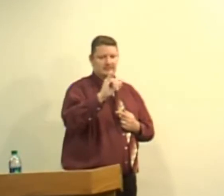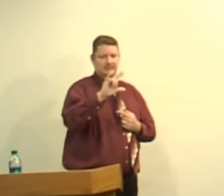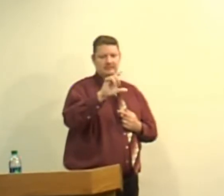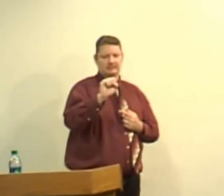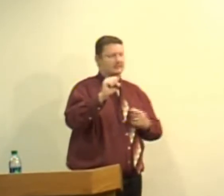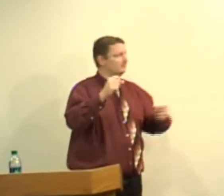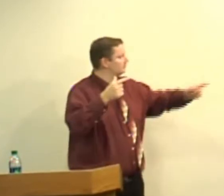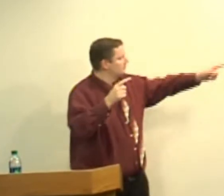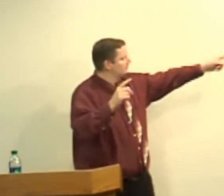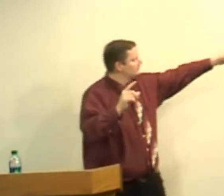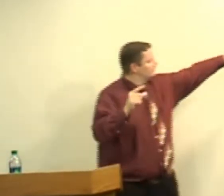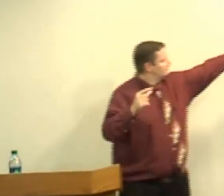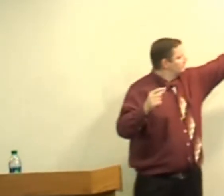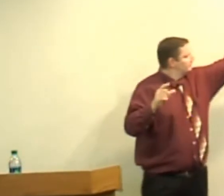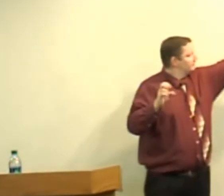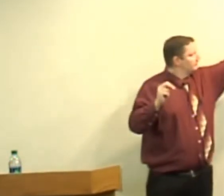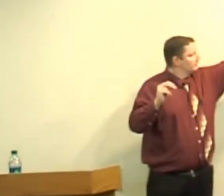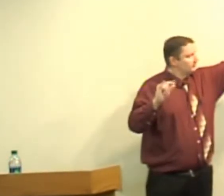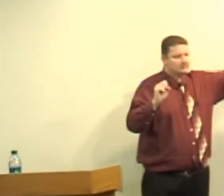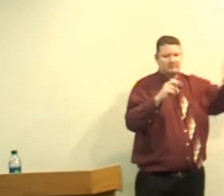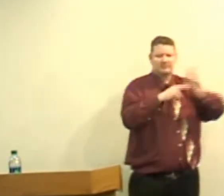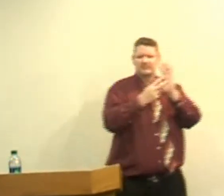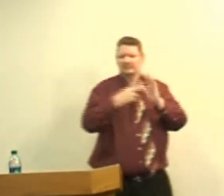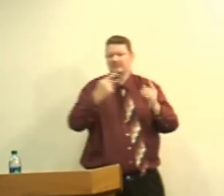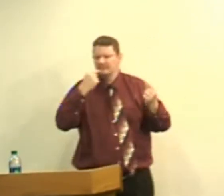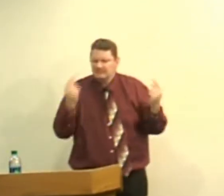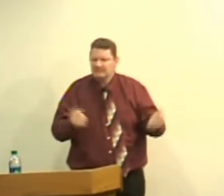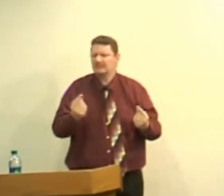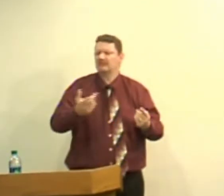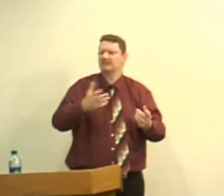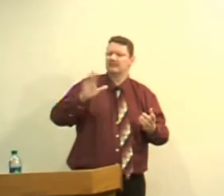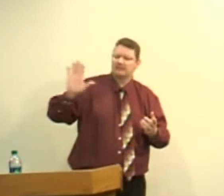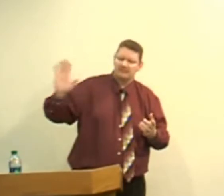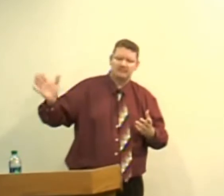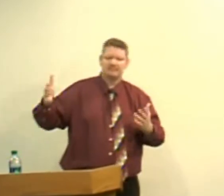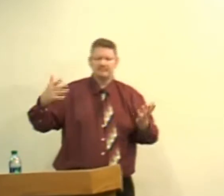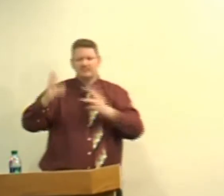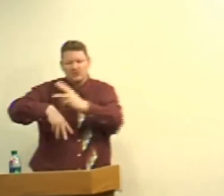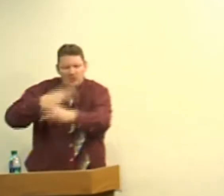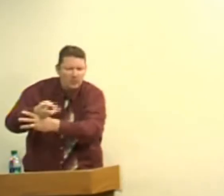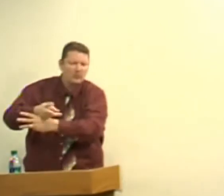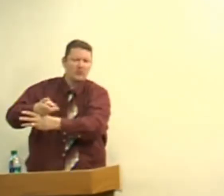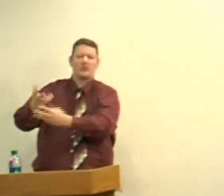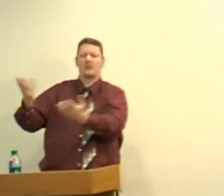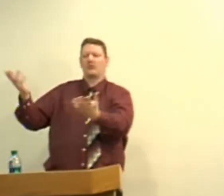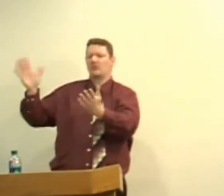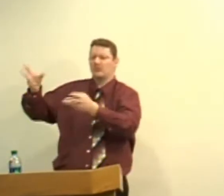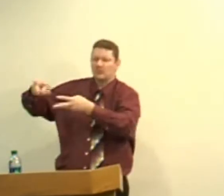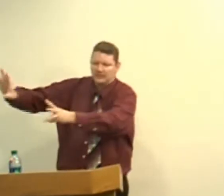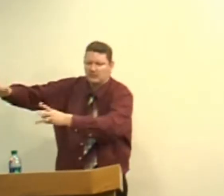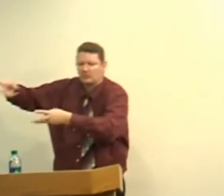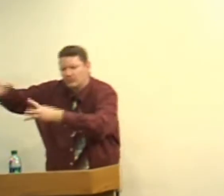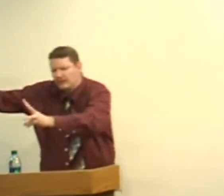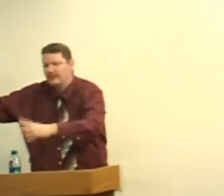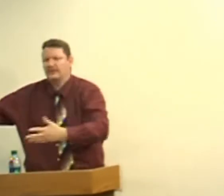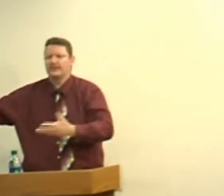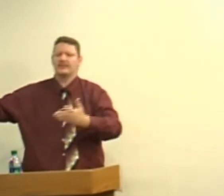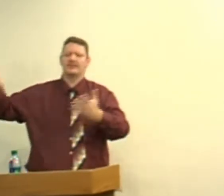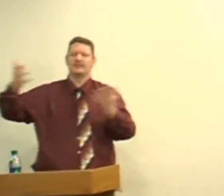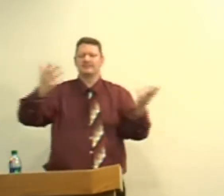will of the Gentiles. The Gentiles, remember, the Gentiles were the sinners. They were the people connected to the world. They